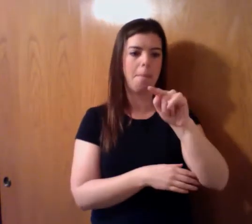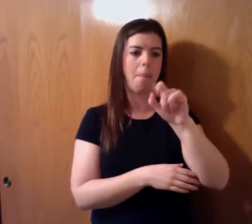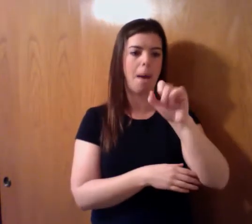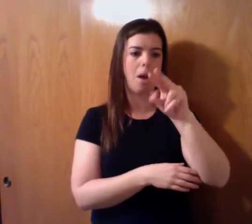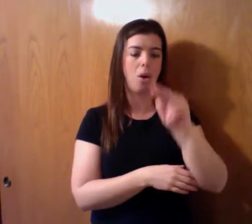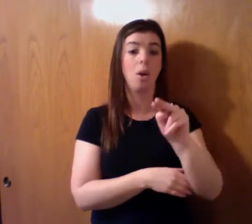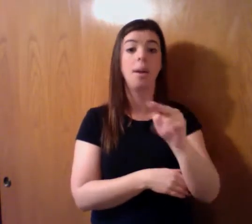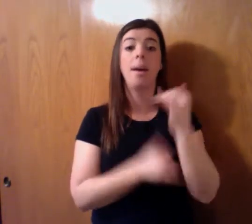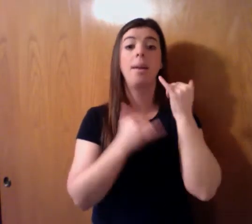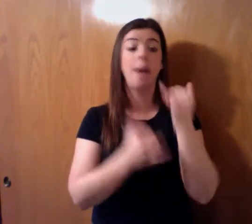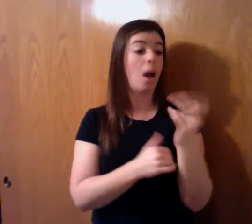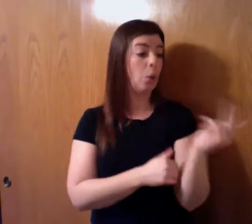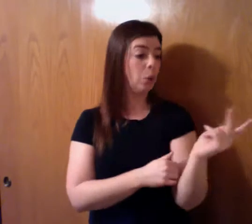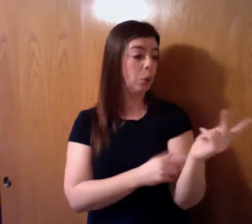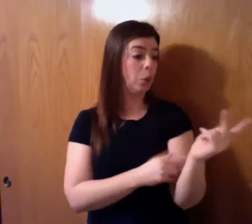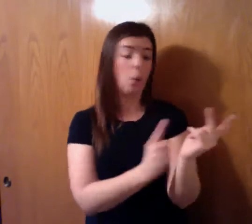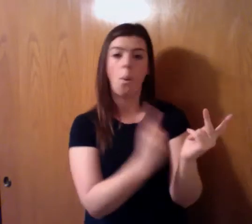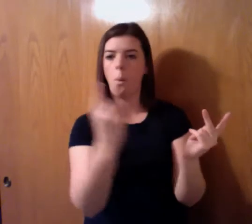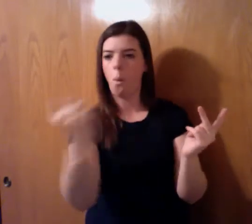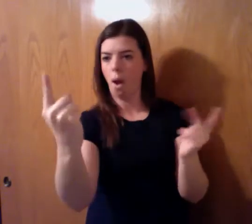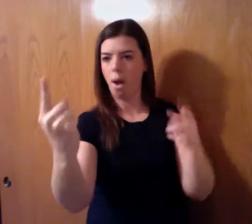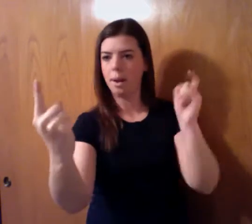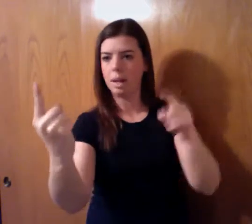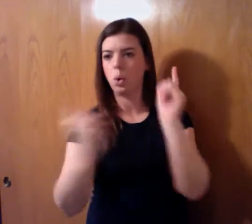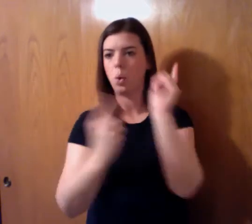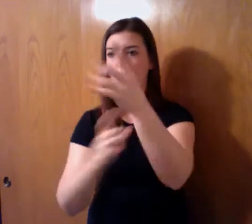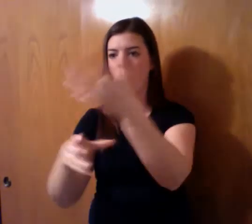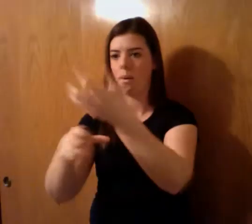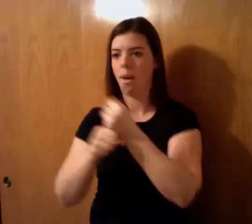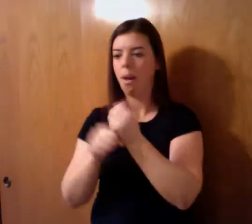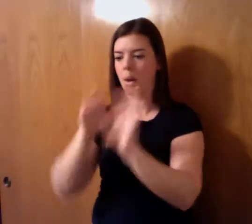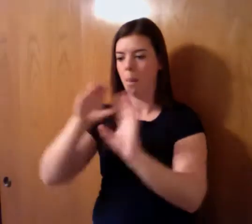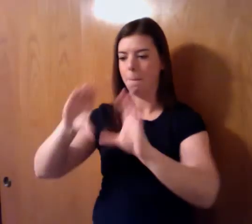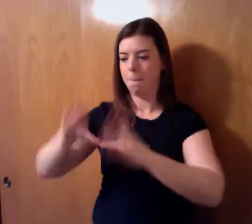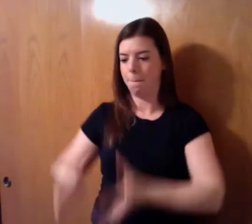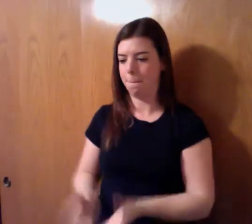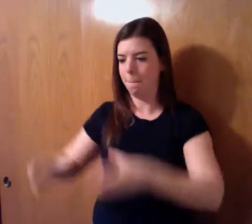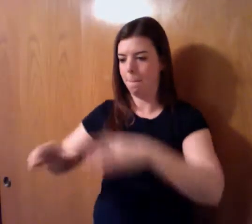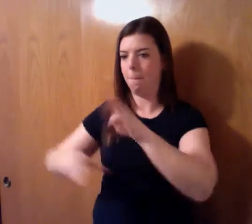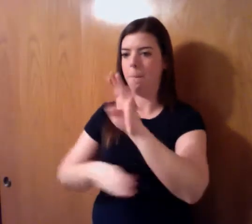you. Whoever did not have the compass the first time, come on back and get a bucket of pattern blocks.